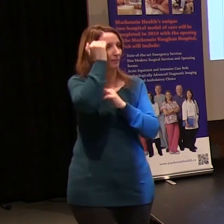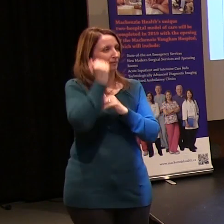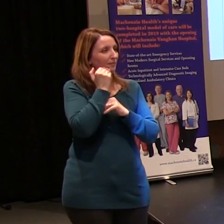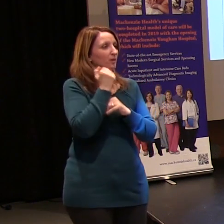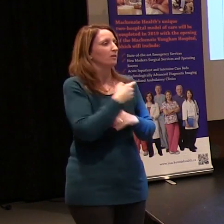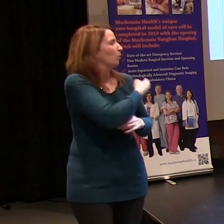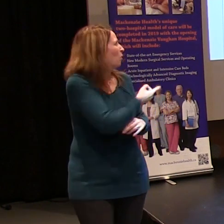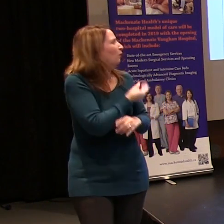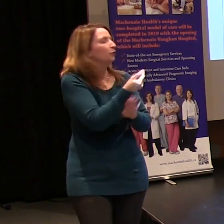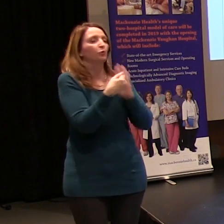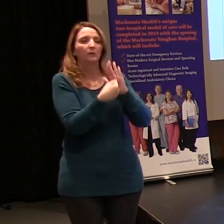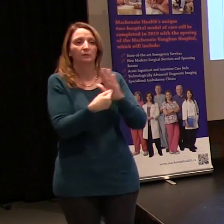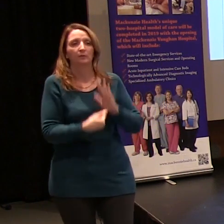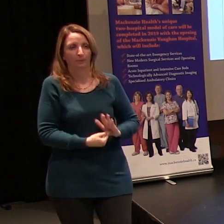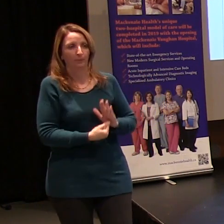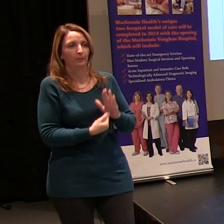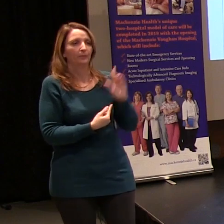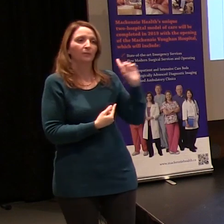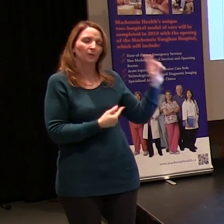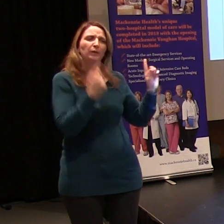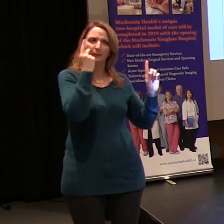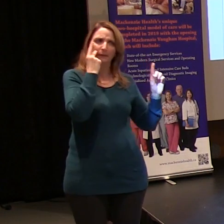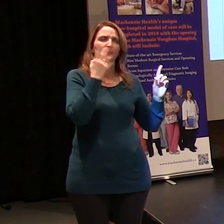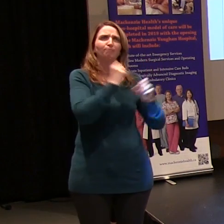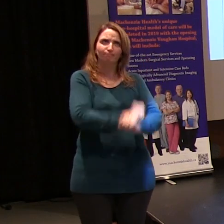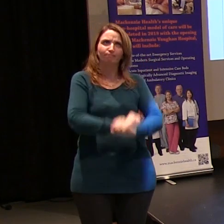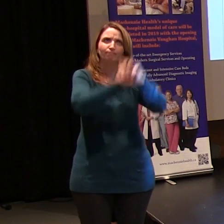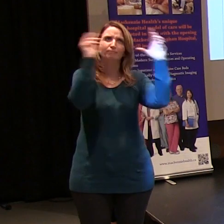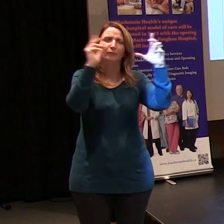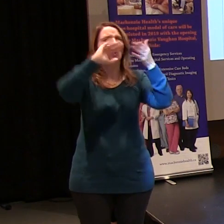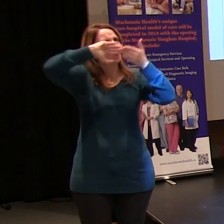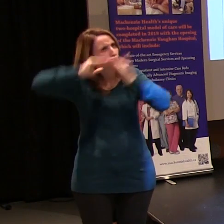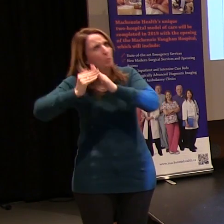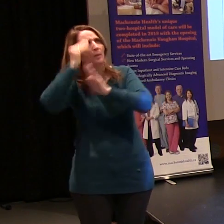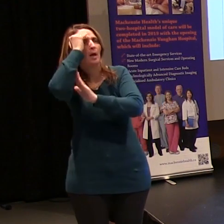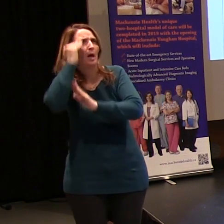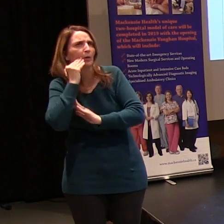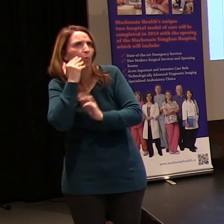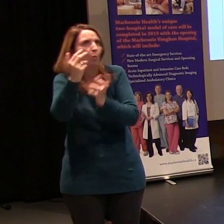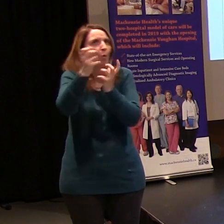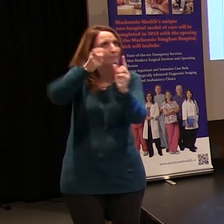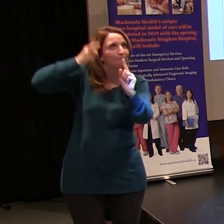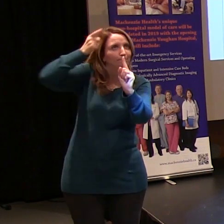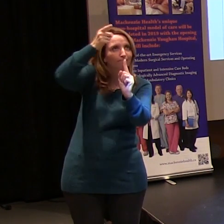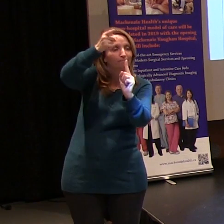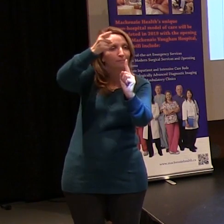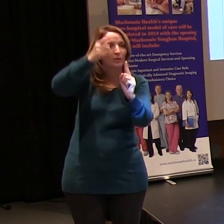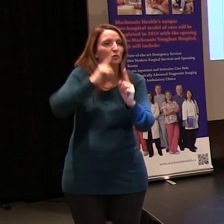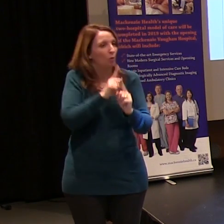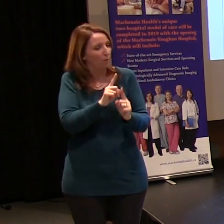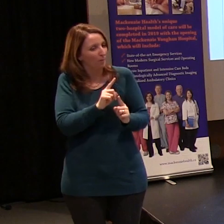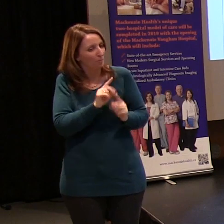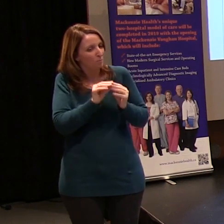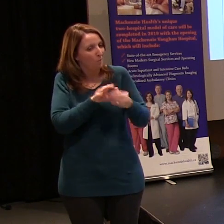couple of examples to give you the idea what we mean by community hospital and taking out the boundaries between the community